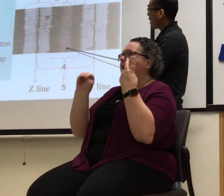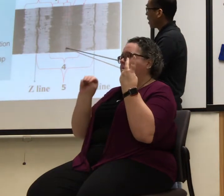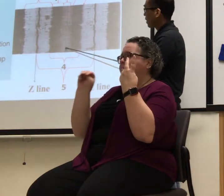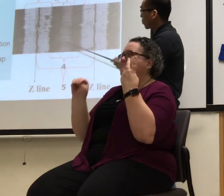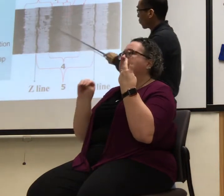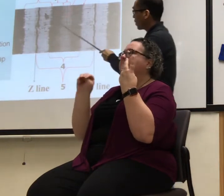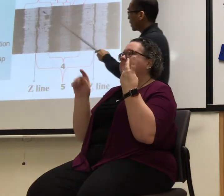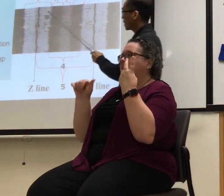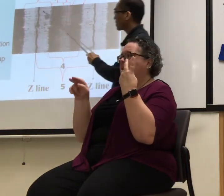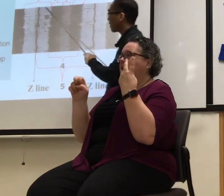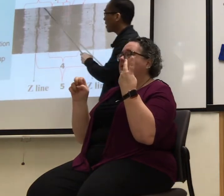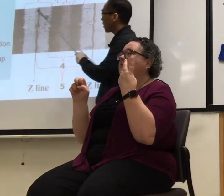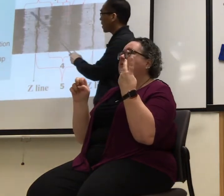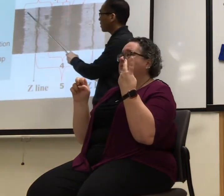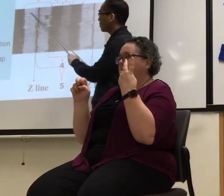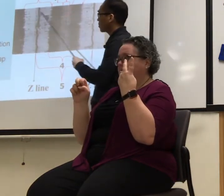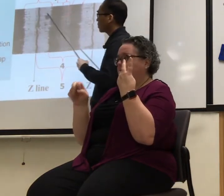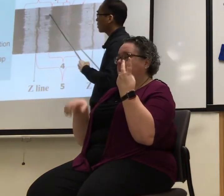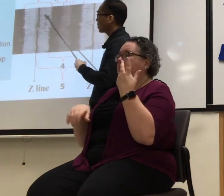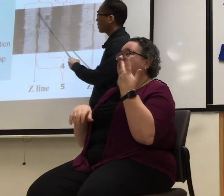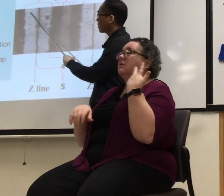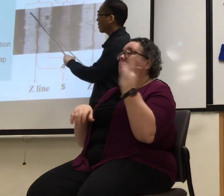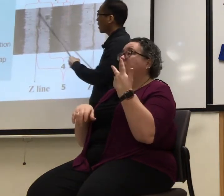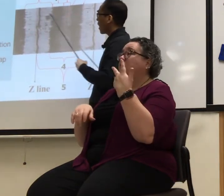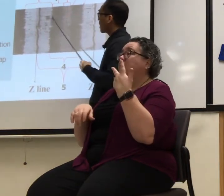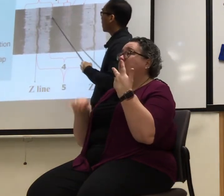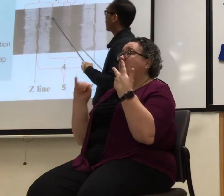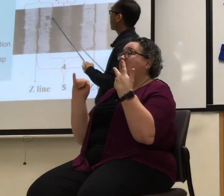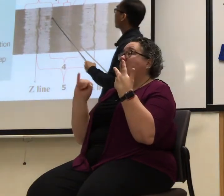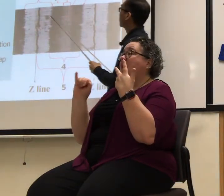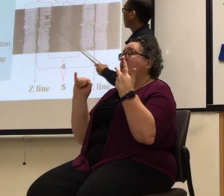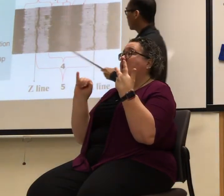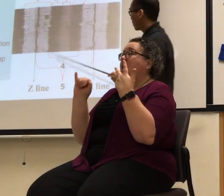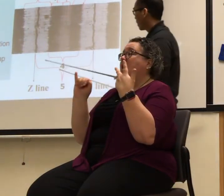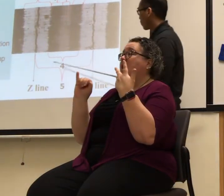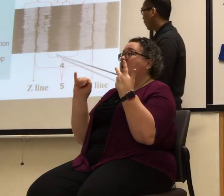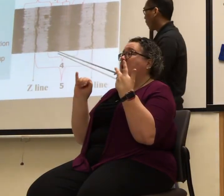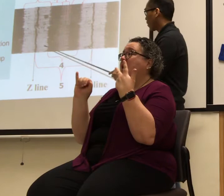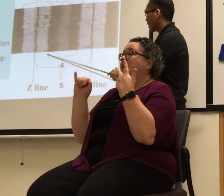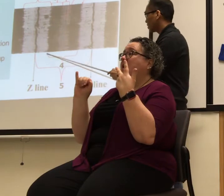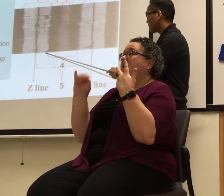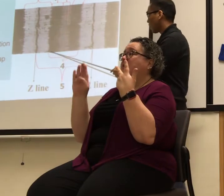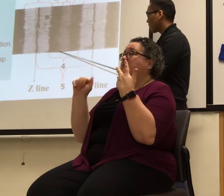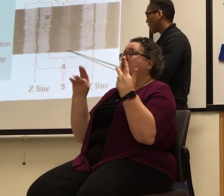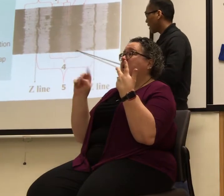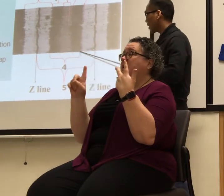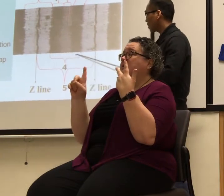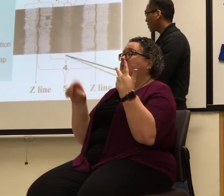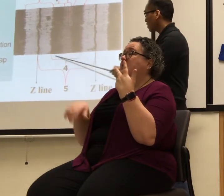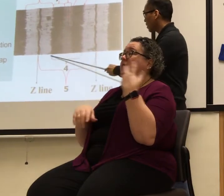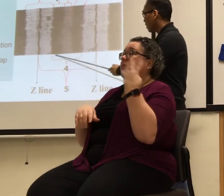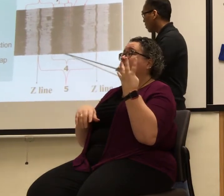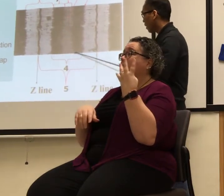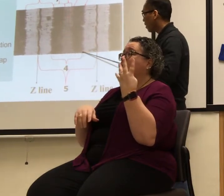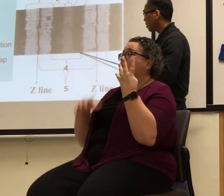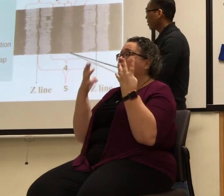M line. Number 3, it's the light band. I band. Number 4, it's the dark